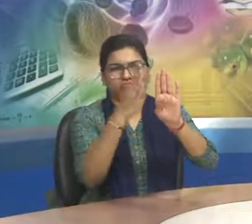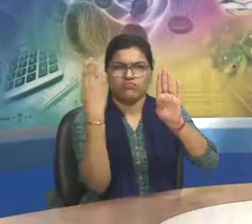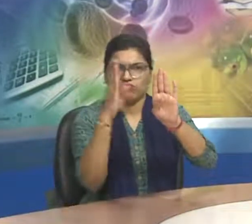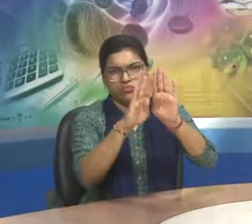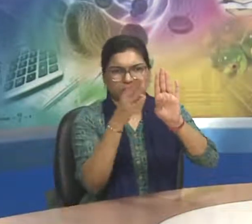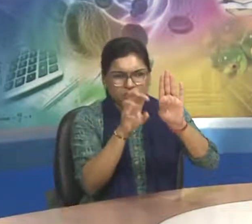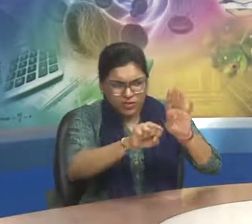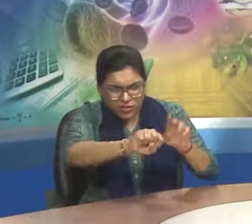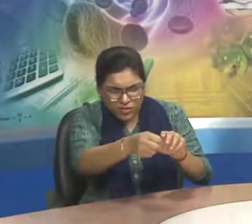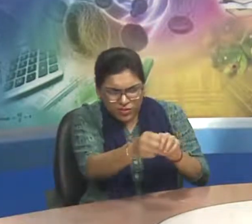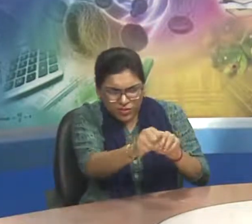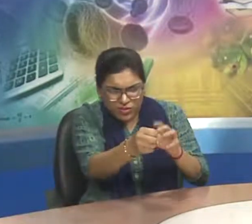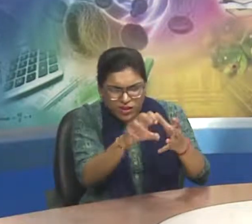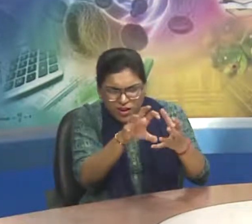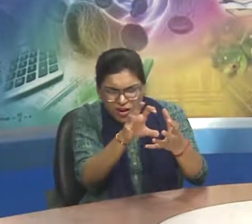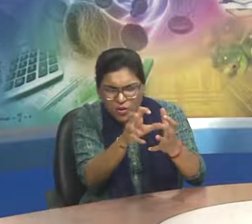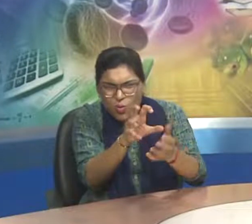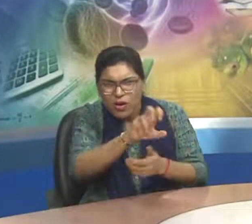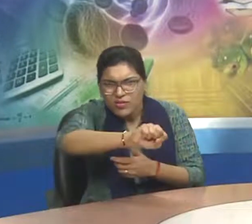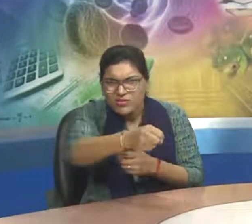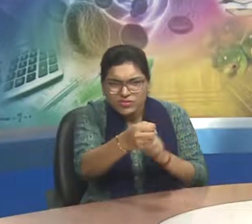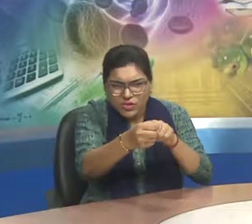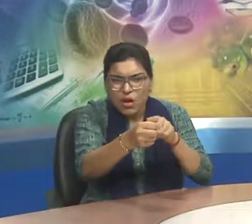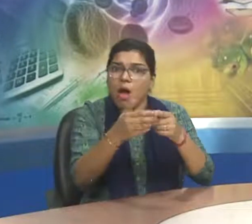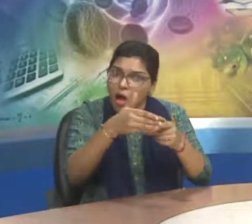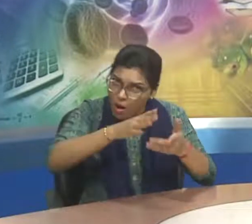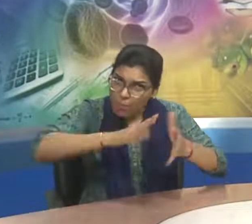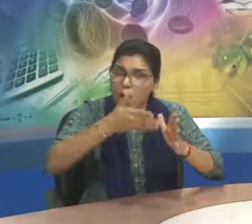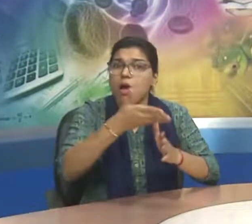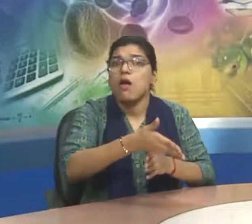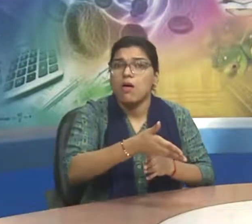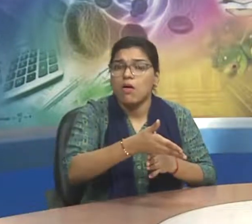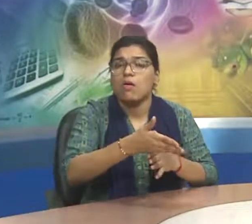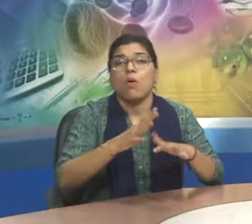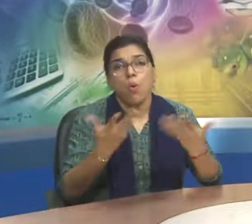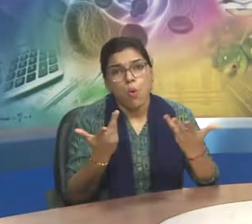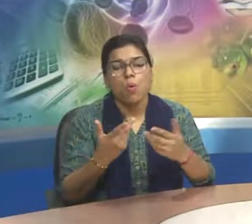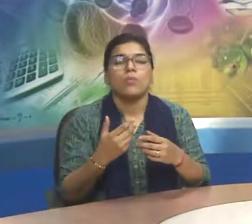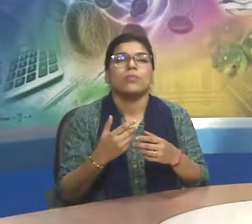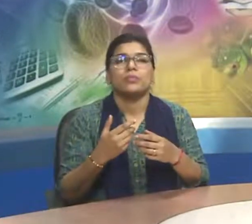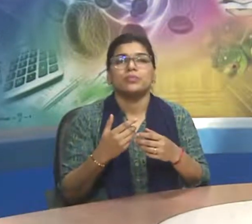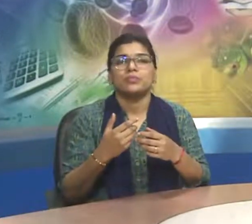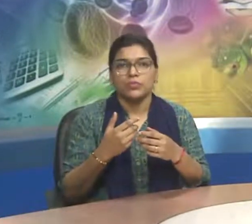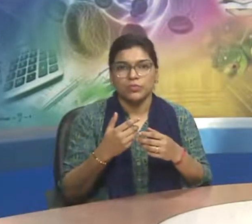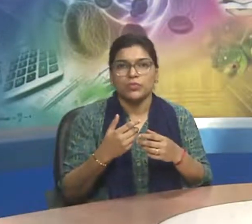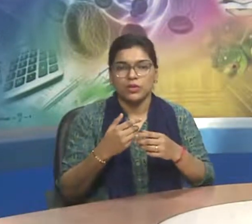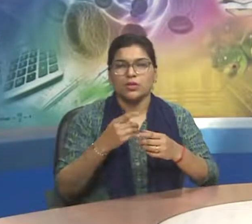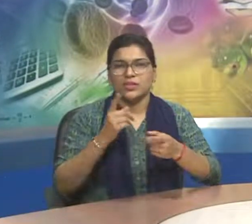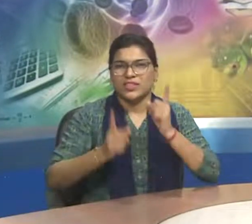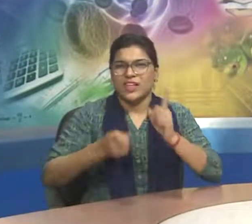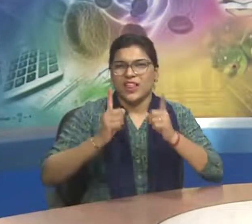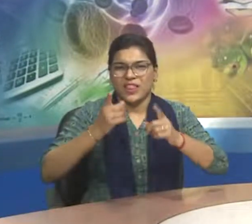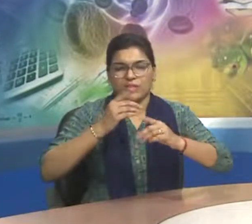In our home also, we use different handles which are made from